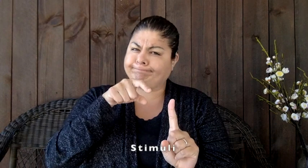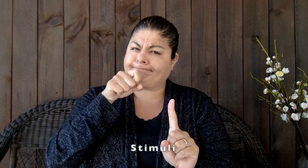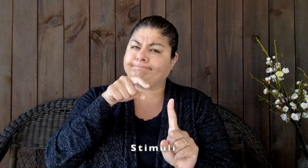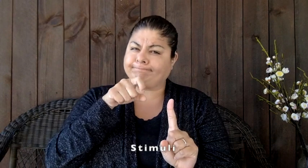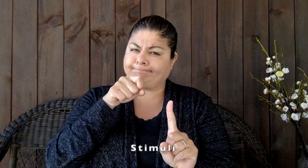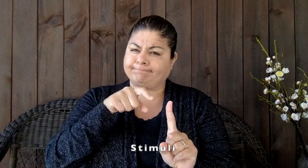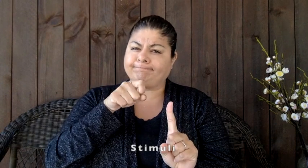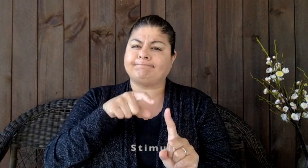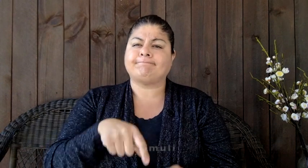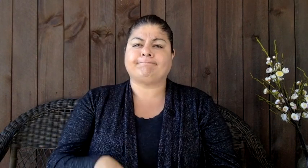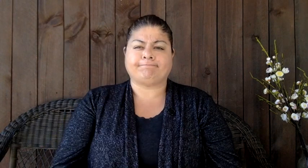Stimuli.